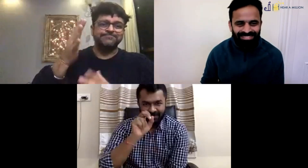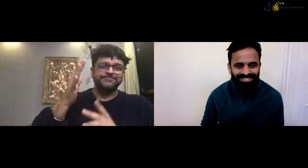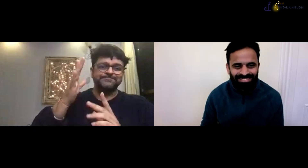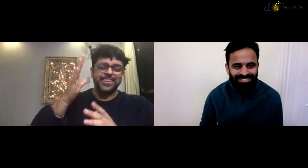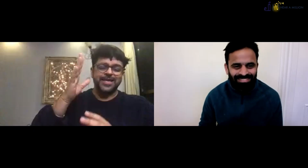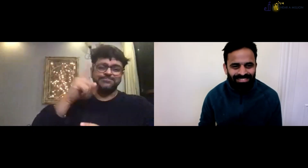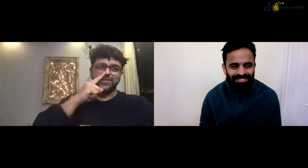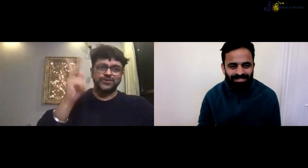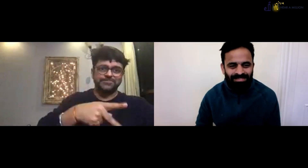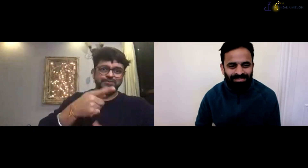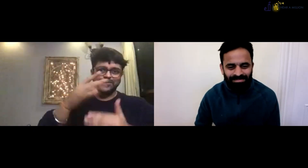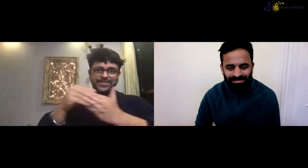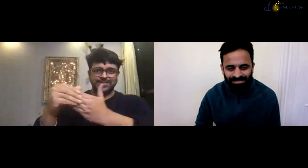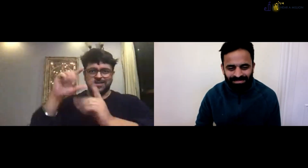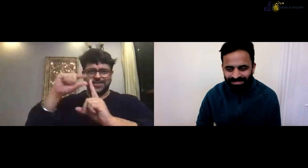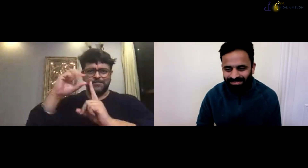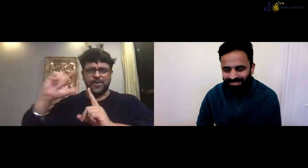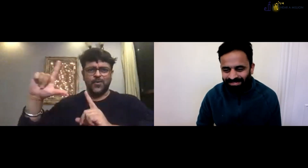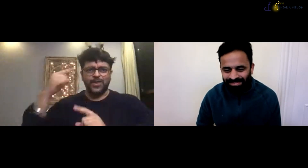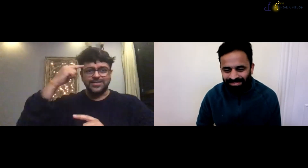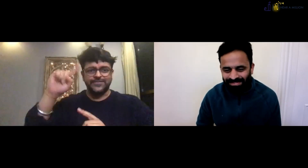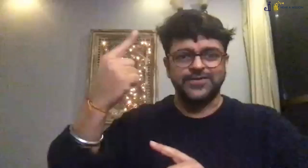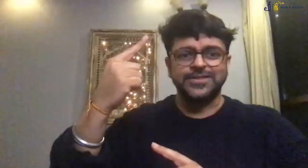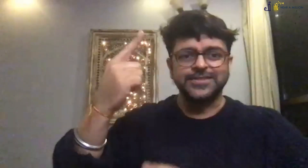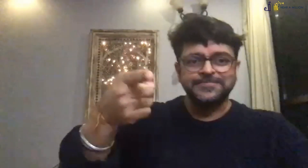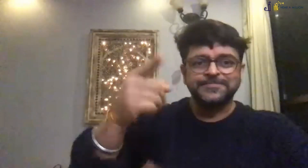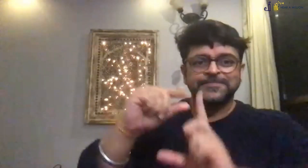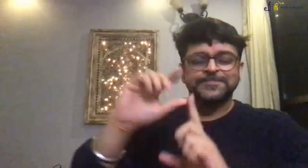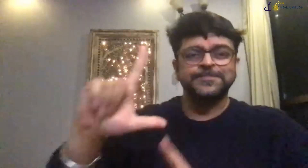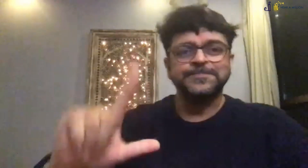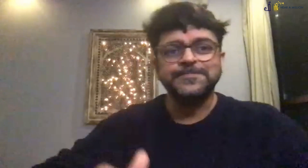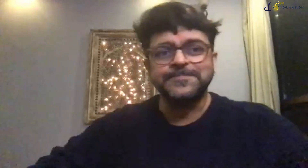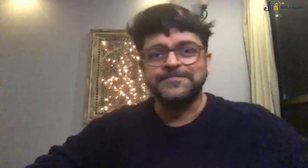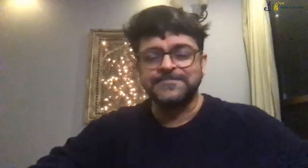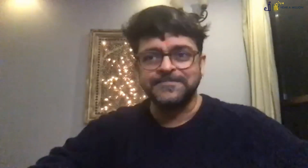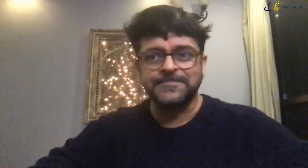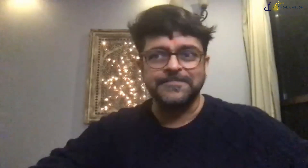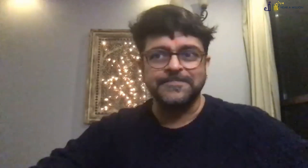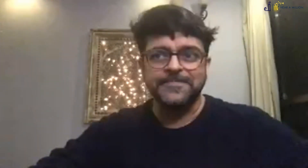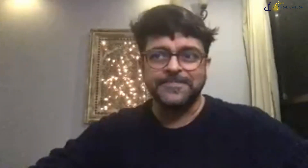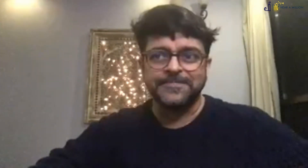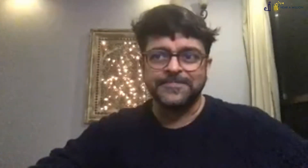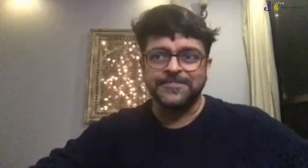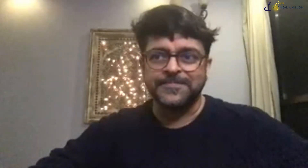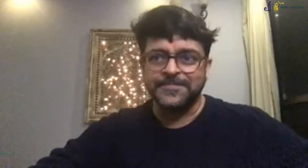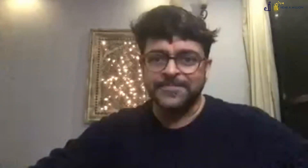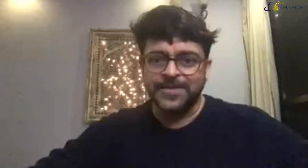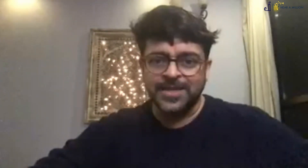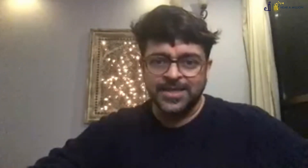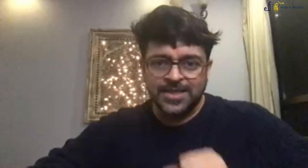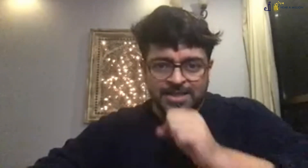Over to Khushbu to lead the poll, I think, the first poll. Yeah.